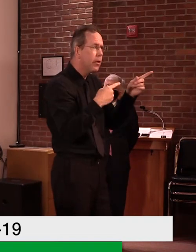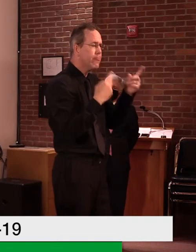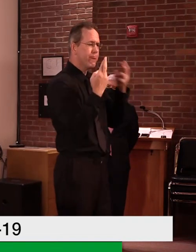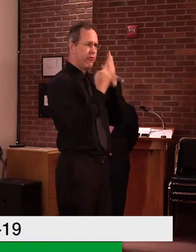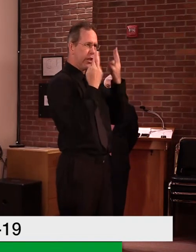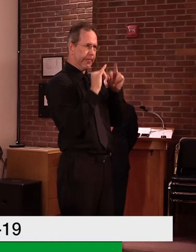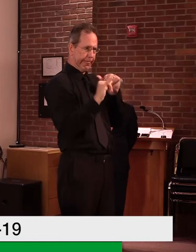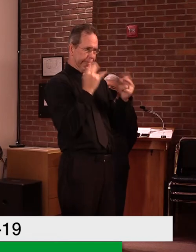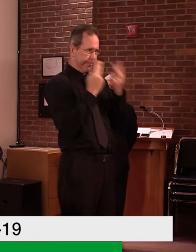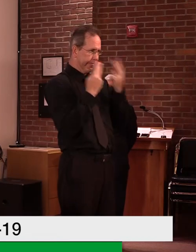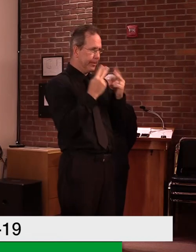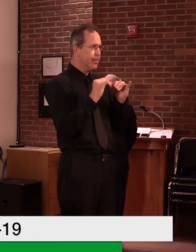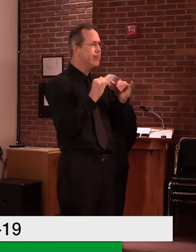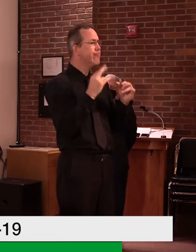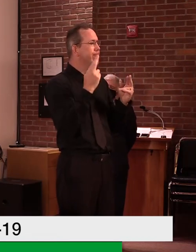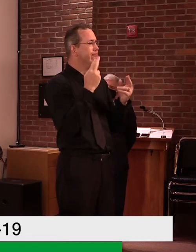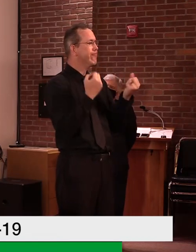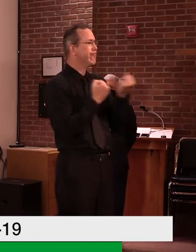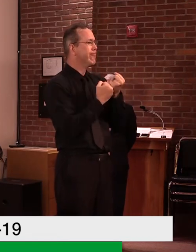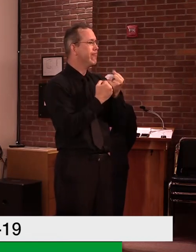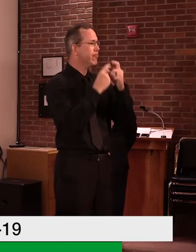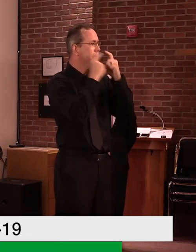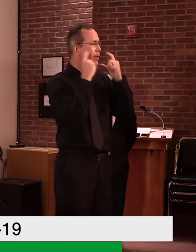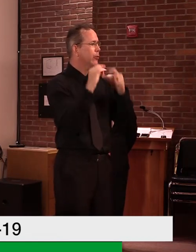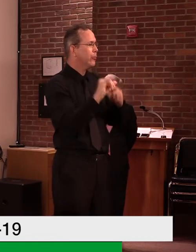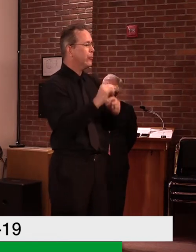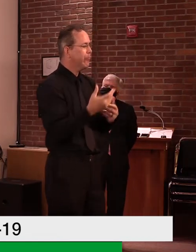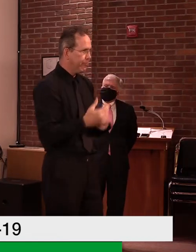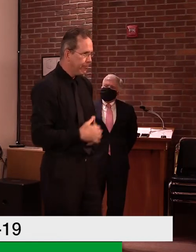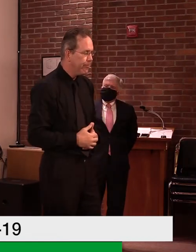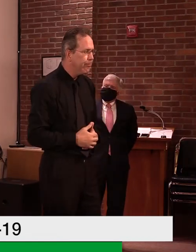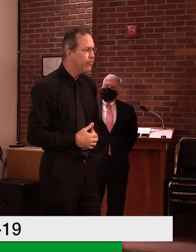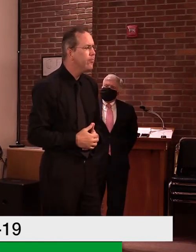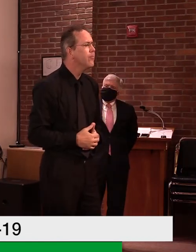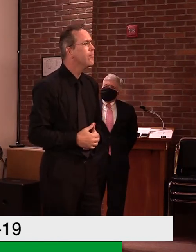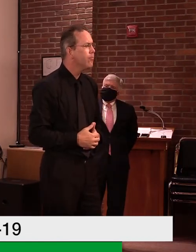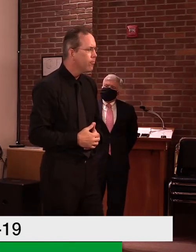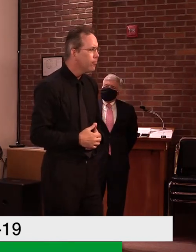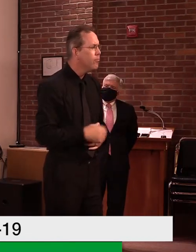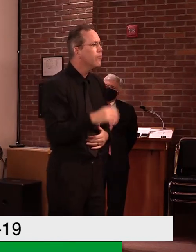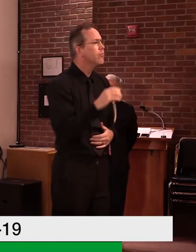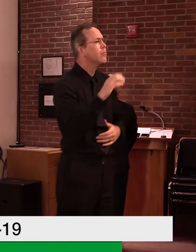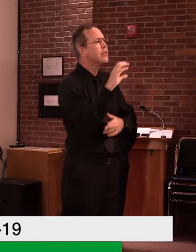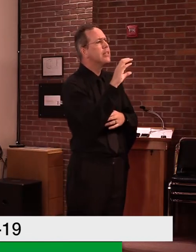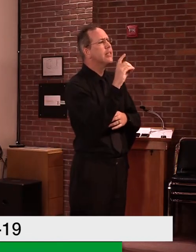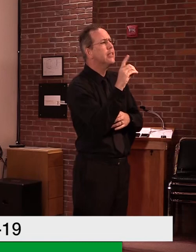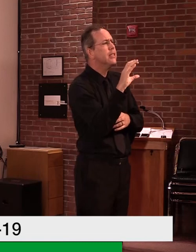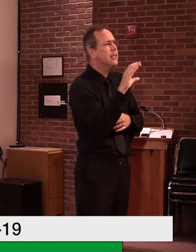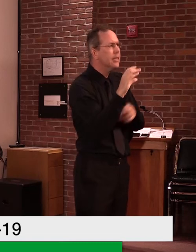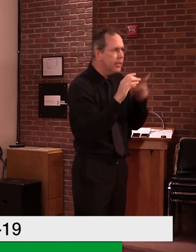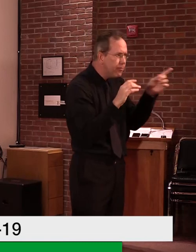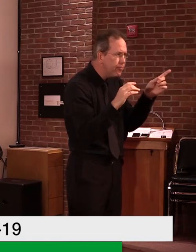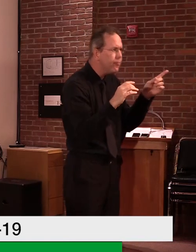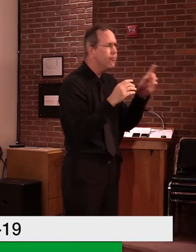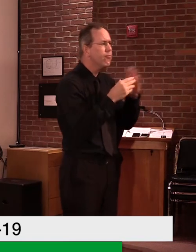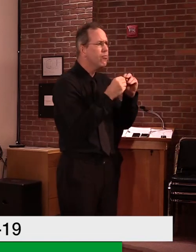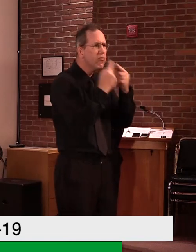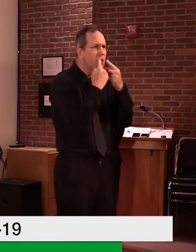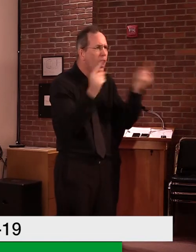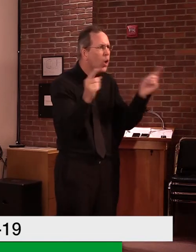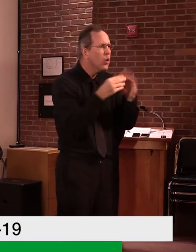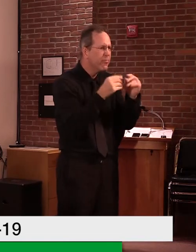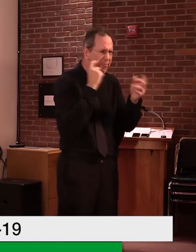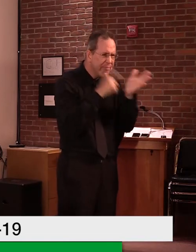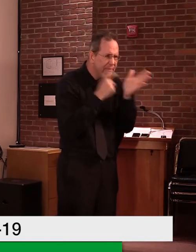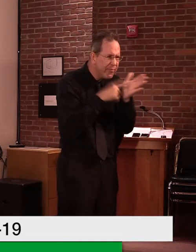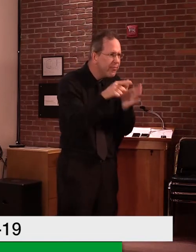this. In fact, the CDC has said the surge in the Sun Belt, places